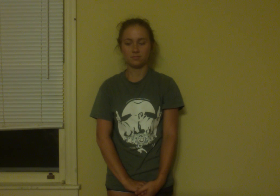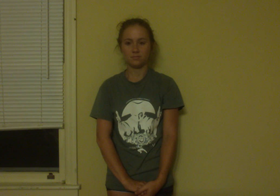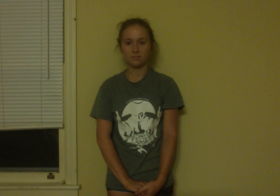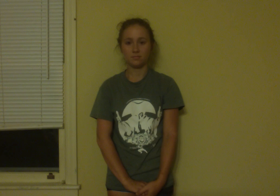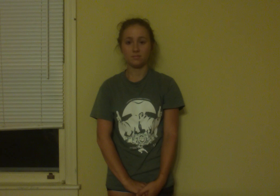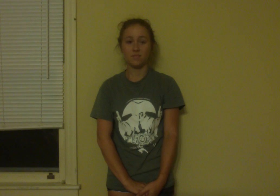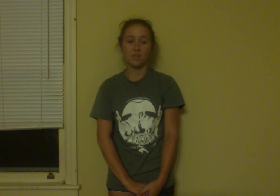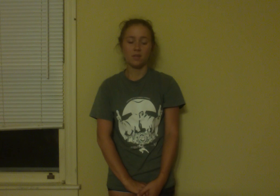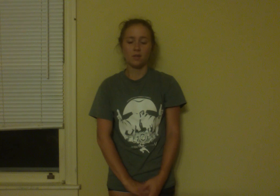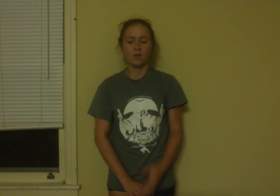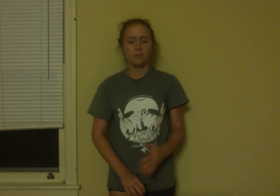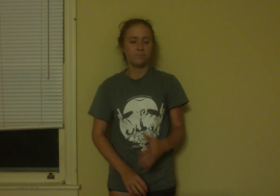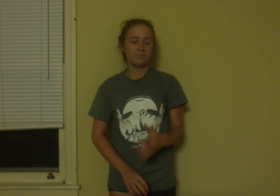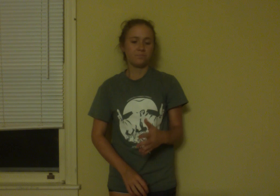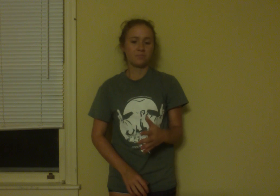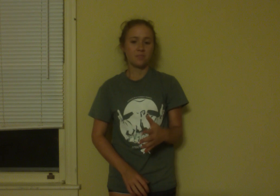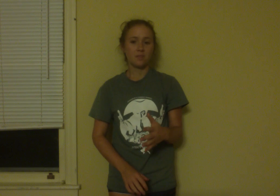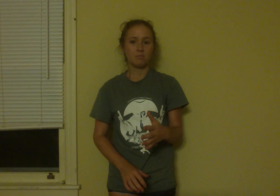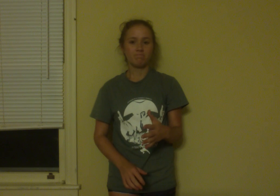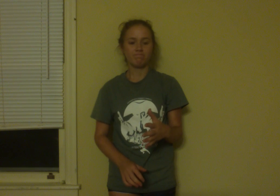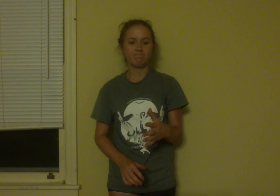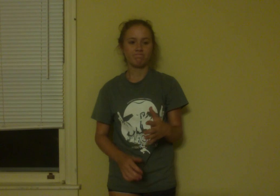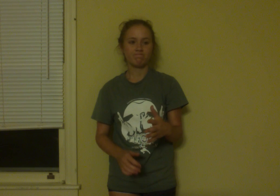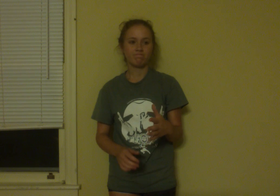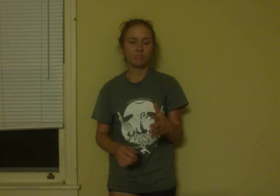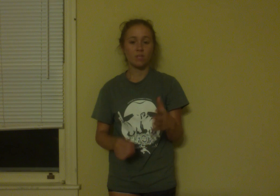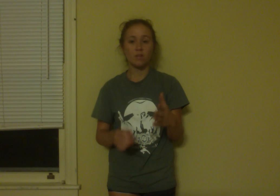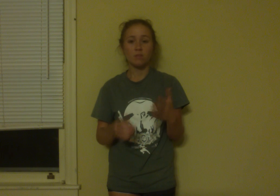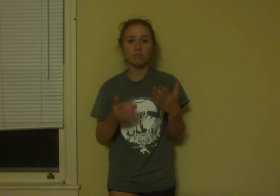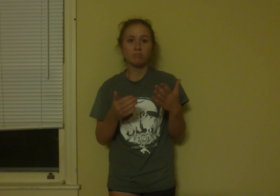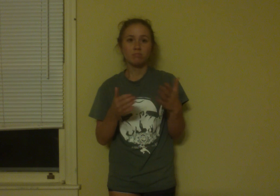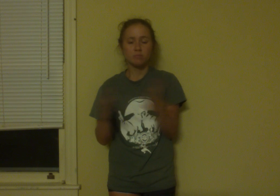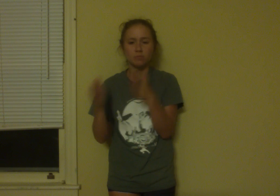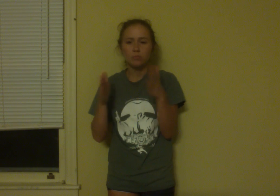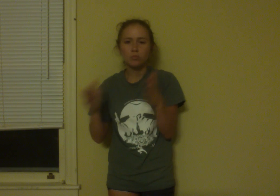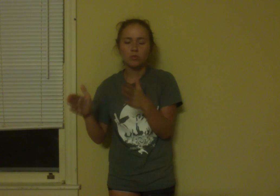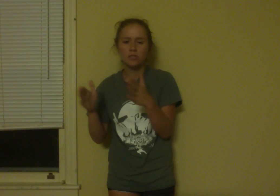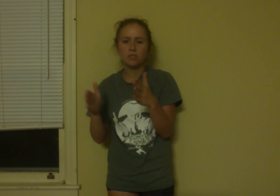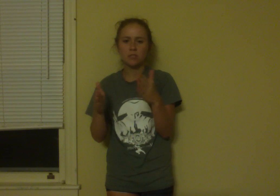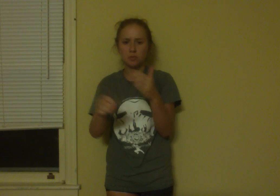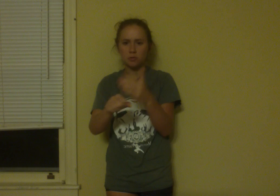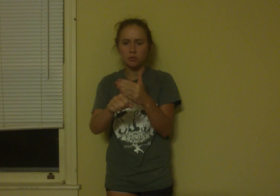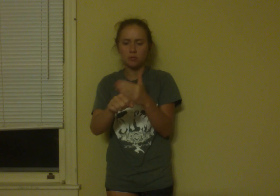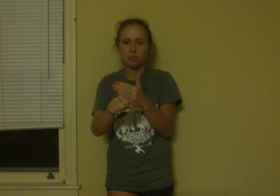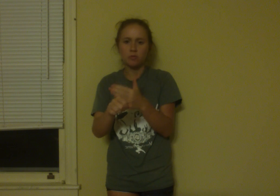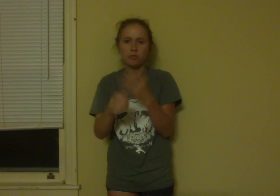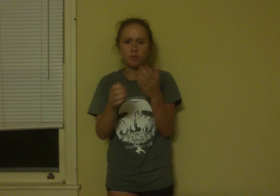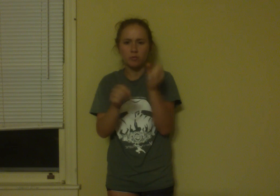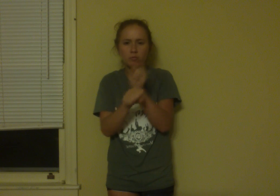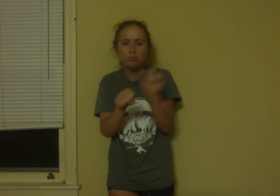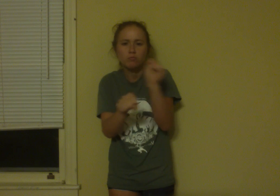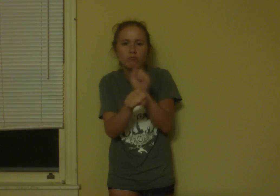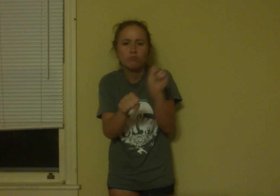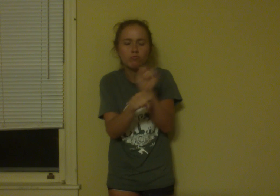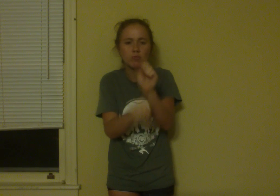Process of working on La Dura Dura with Adam was kind of a cool opportunity for me to repay those favors to all those legendary climbers and you know, my own